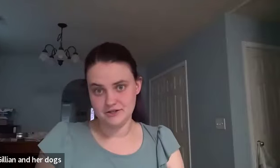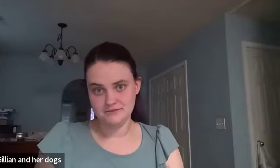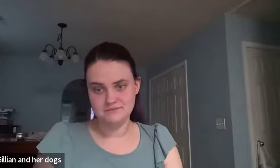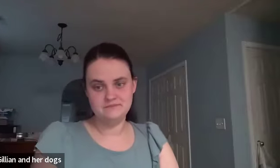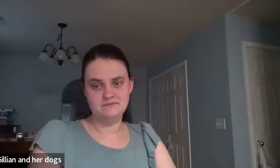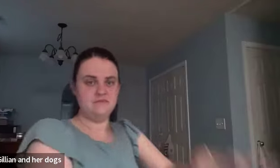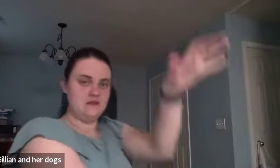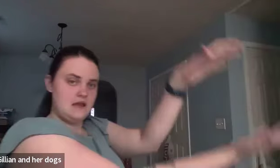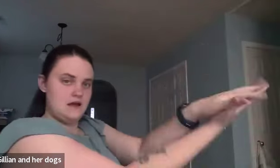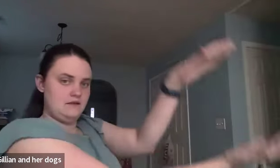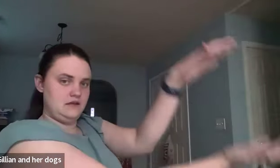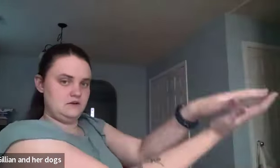alligator, alligator.